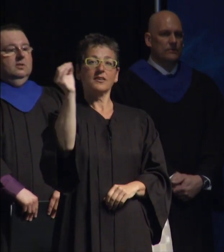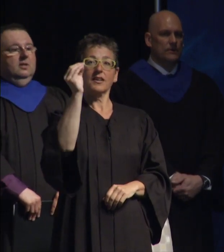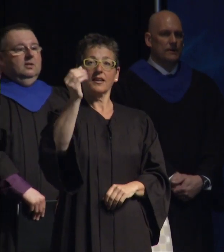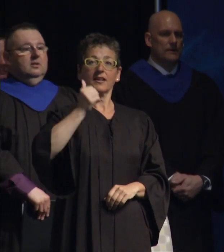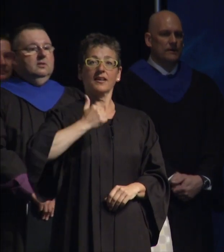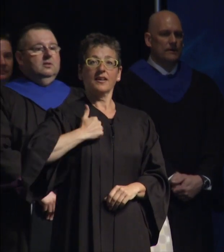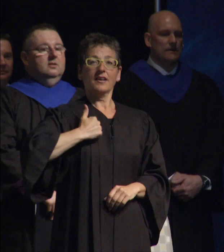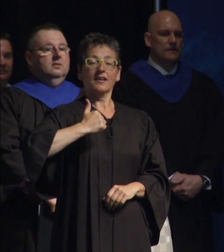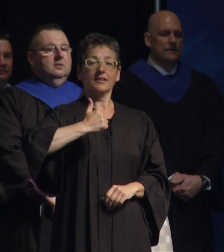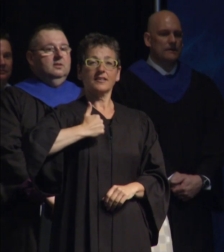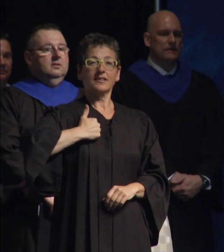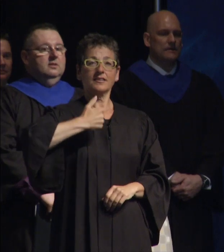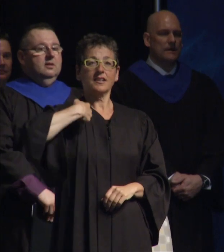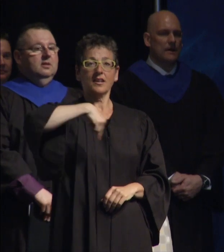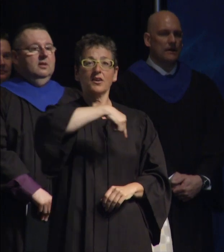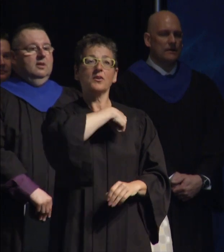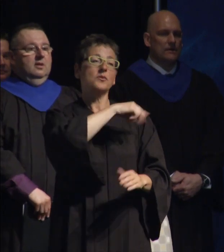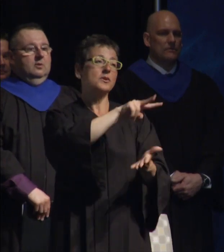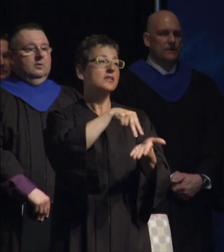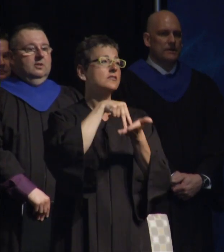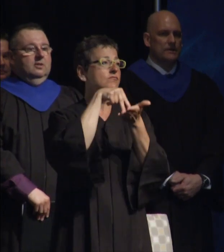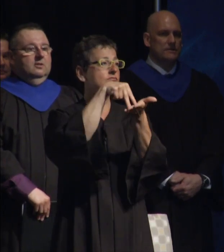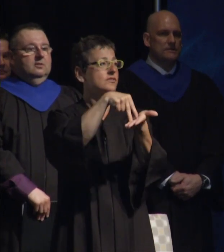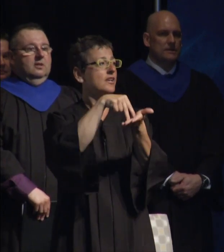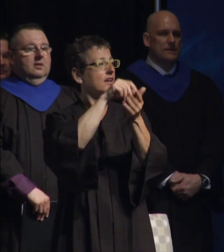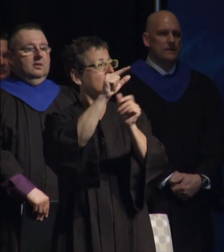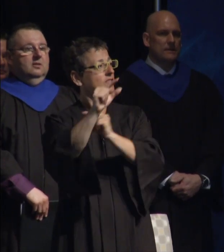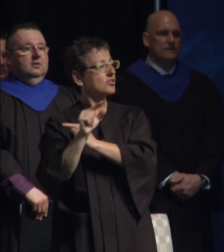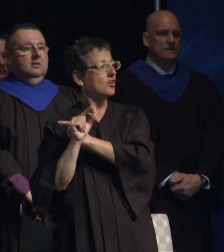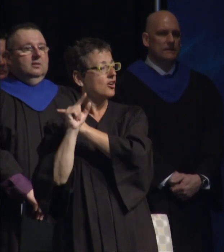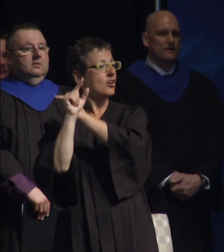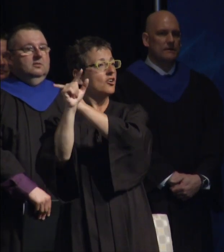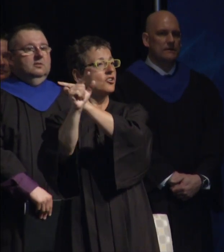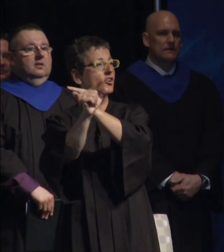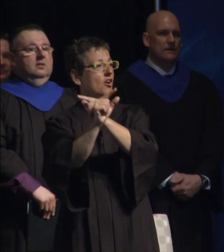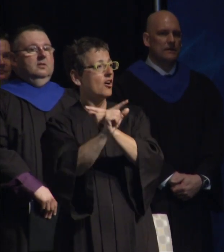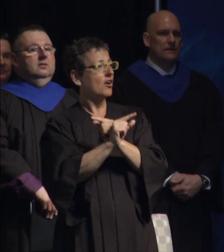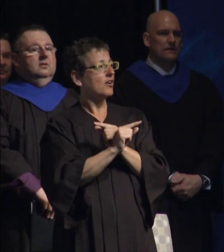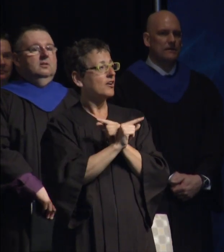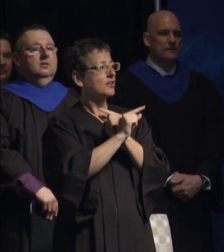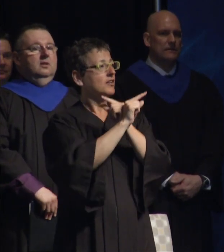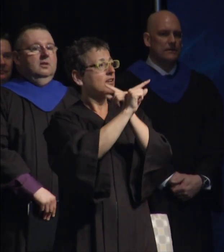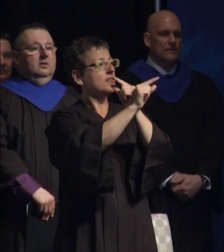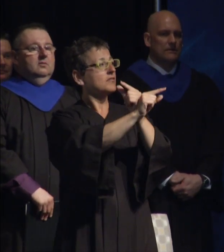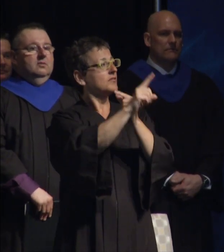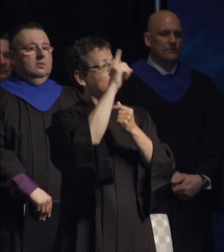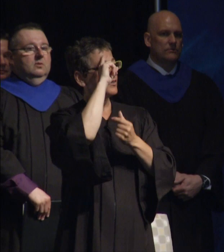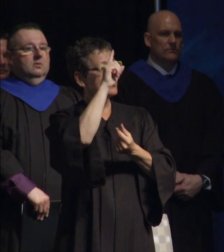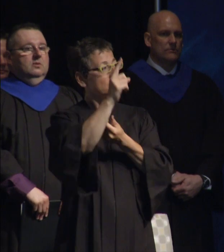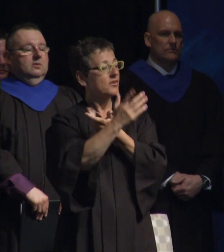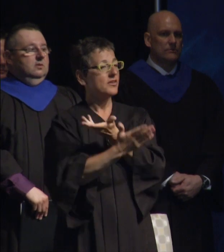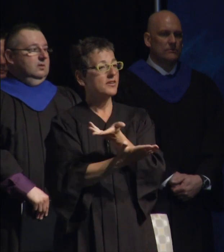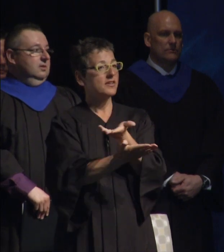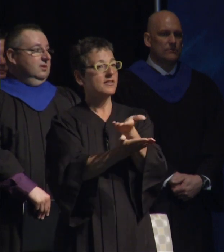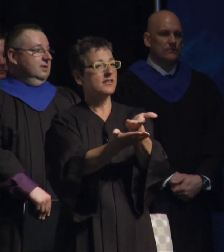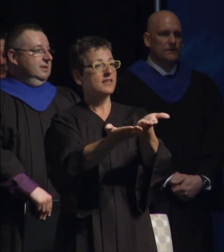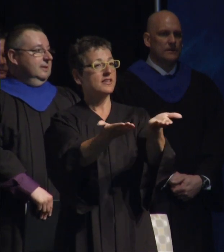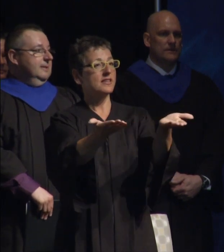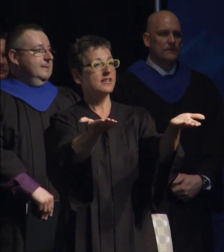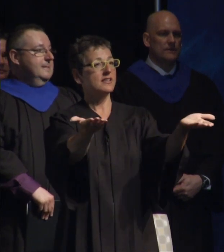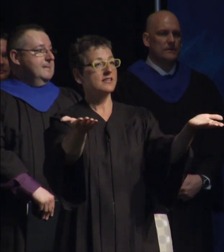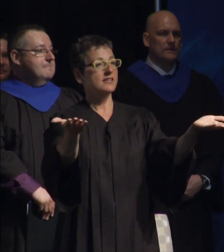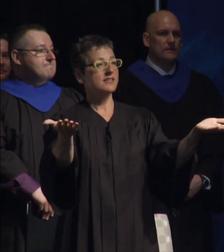O Canada, we stand on guard for